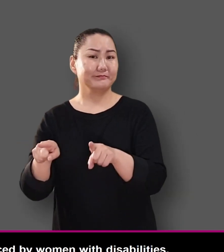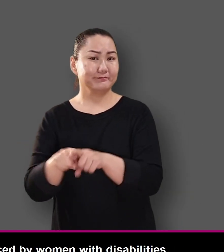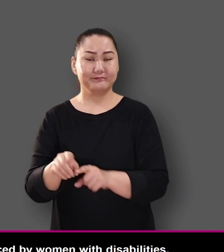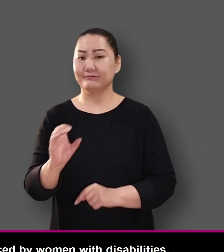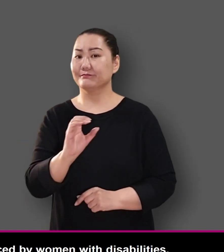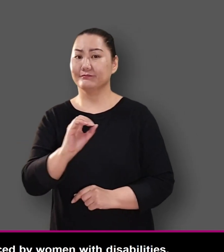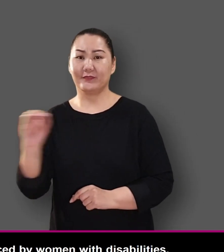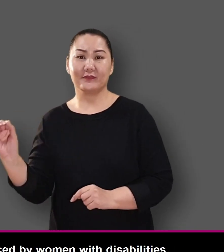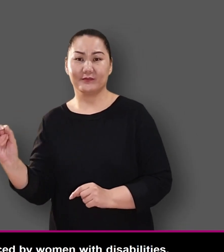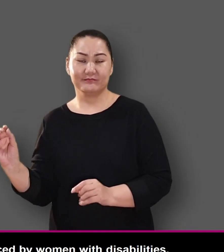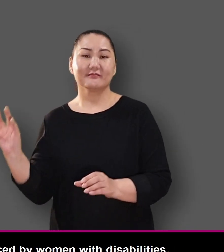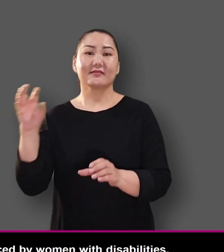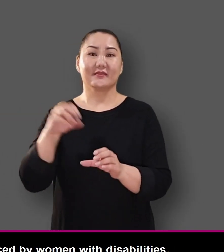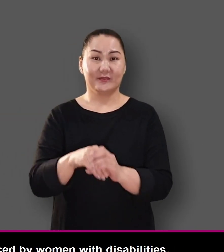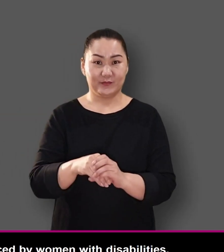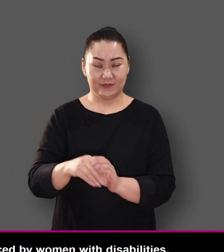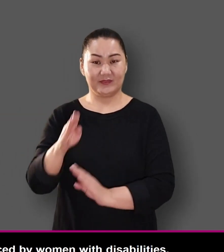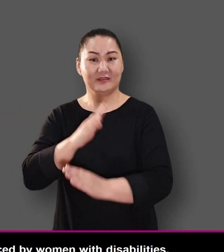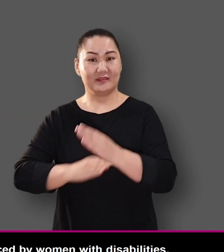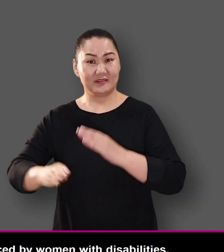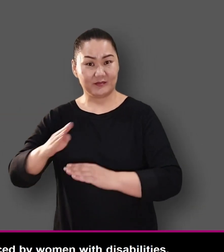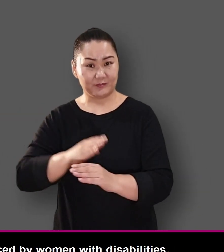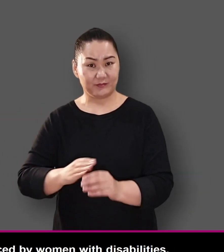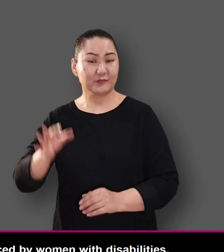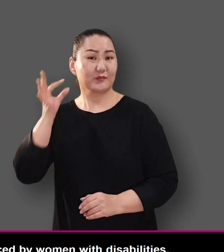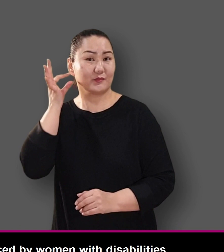issues and challenges faced by women with disabilities.